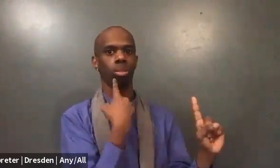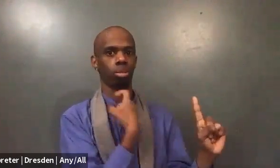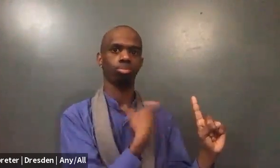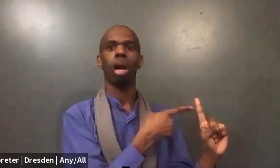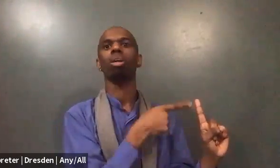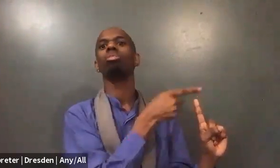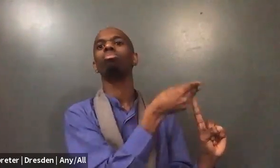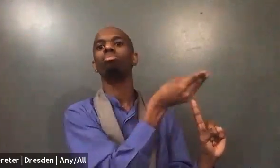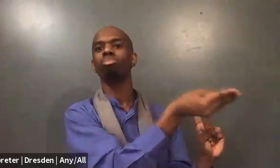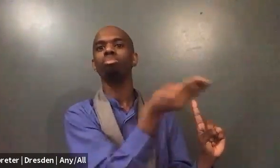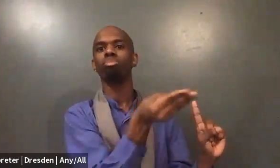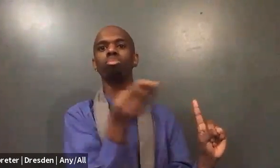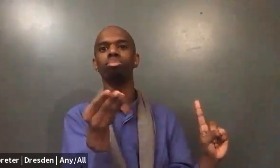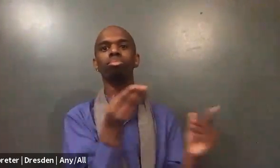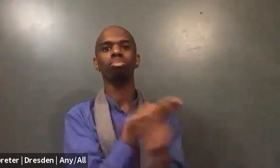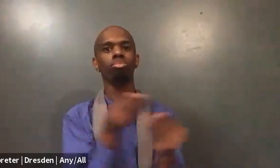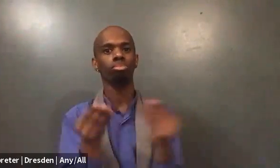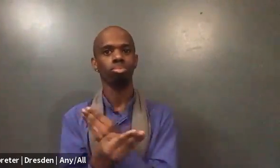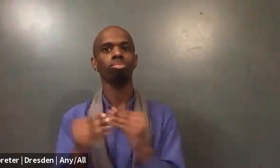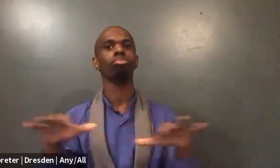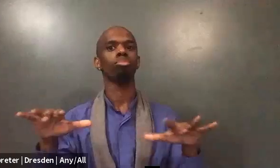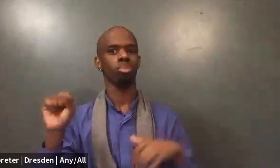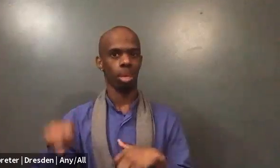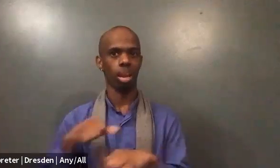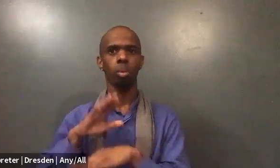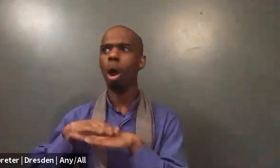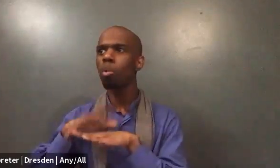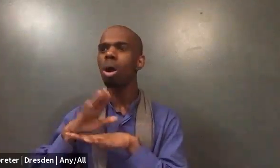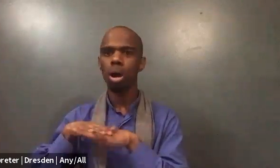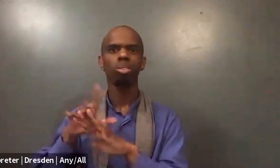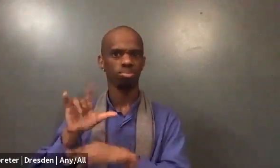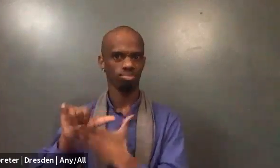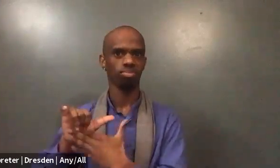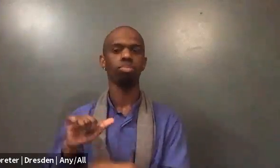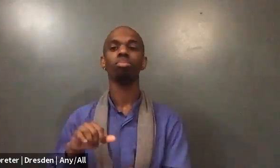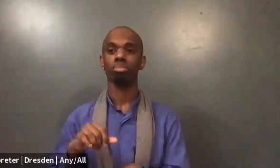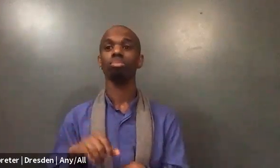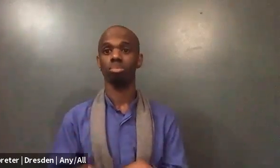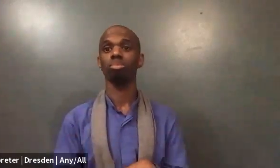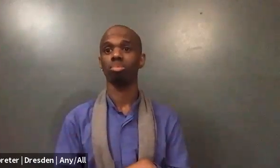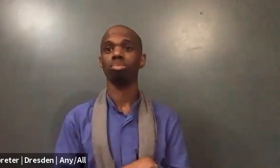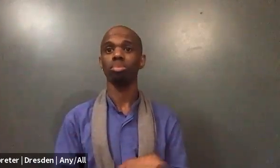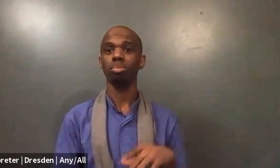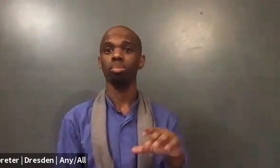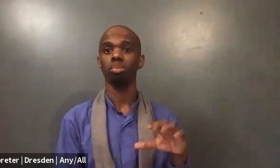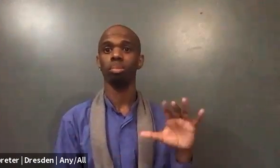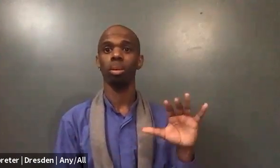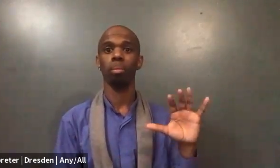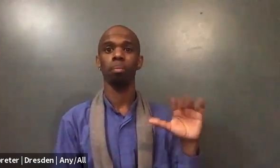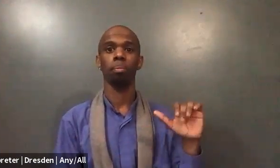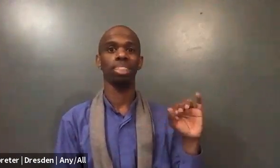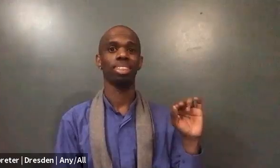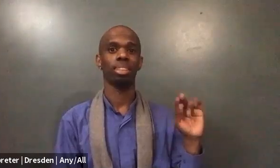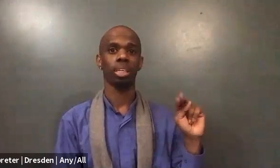Thank you for that, Linda. I agree. That made me think of a woman that I worked